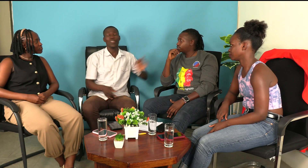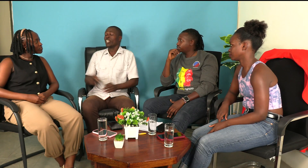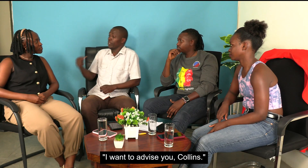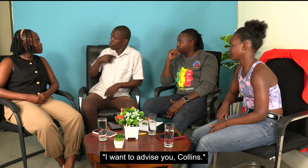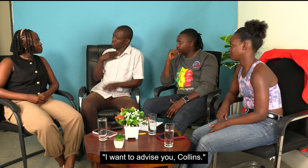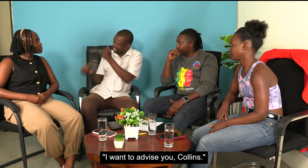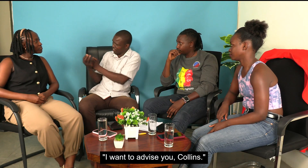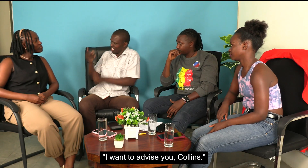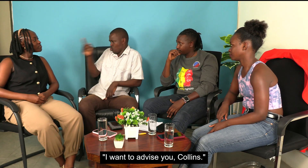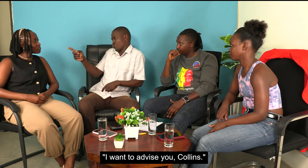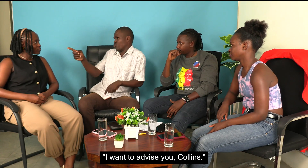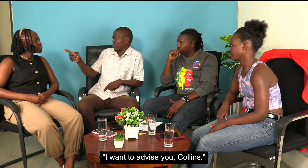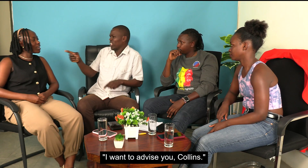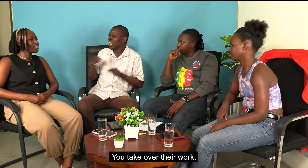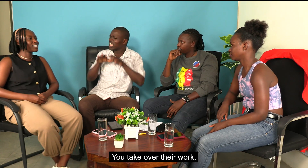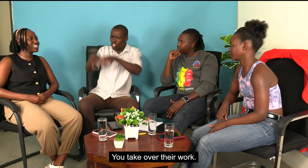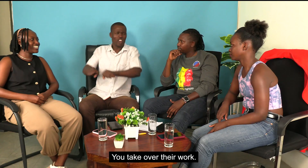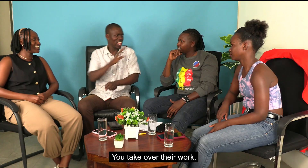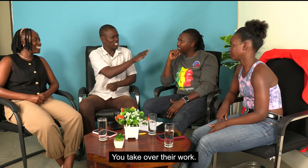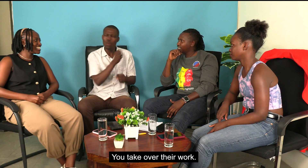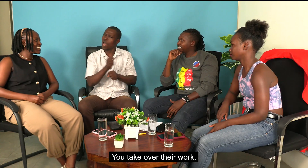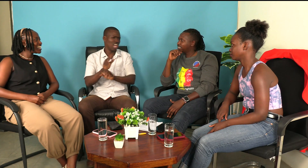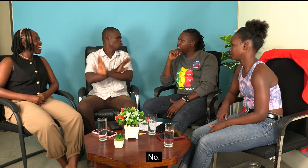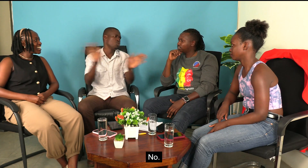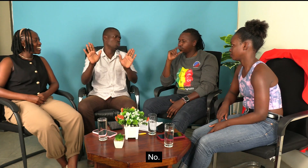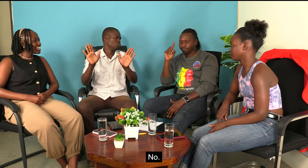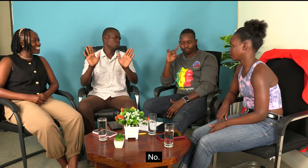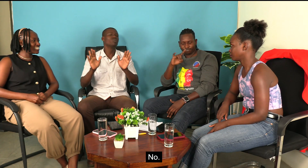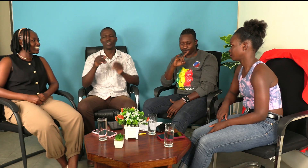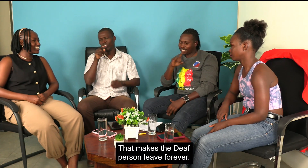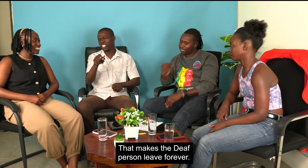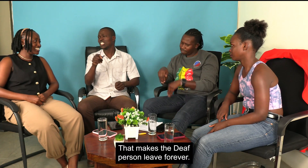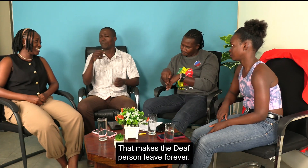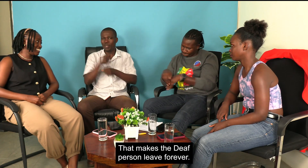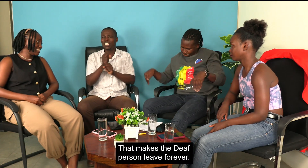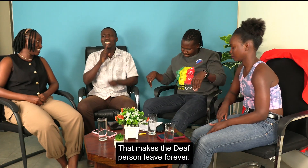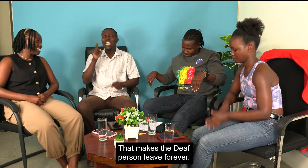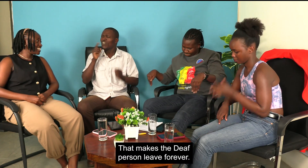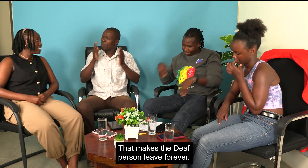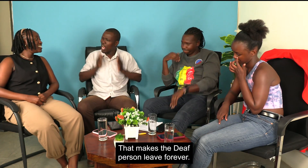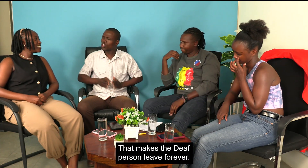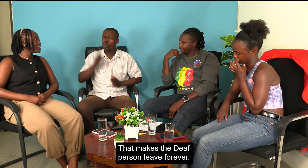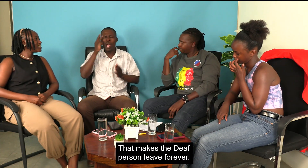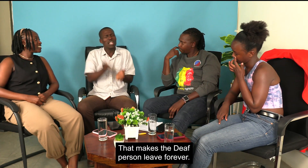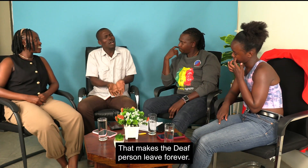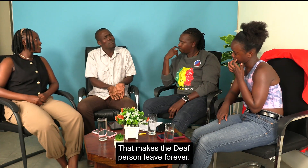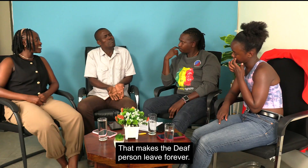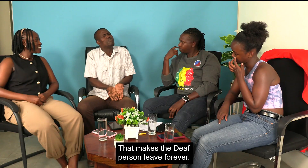wait. Let me advise you as a deaf person. You are taking a role of a professional. Don't do that. So you make a deaf